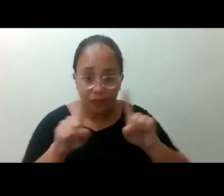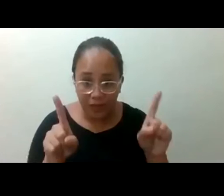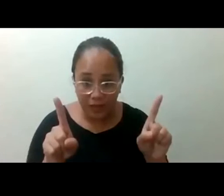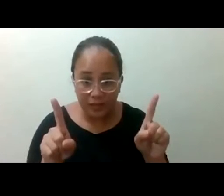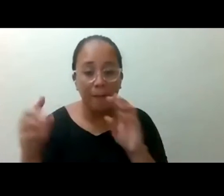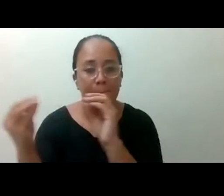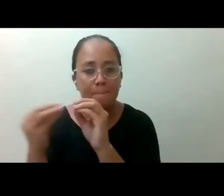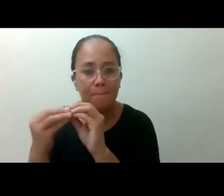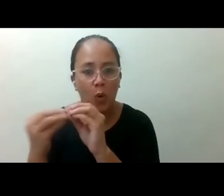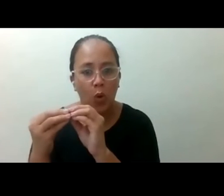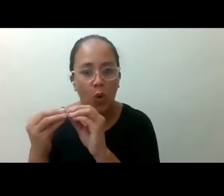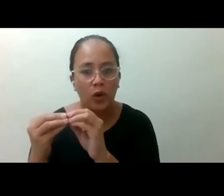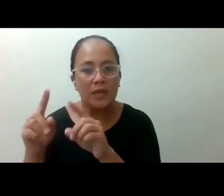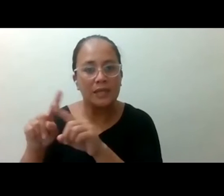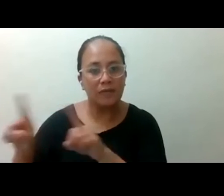more difference in movement.